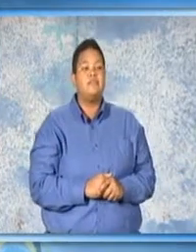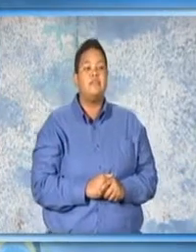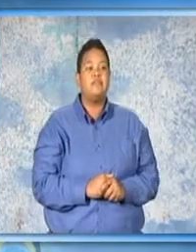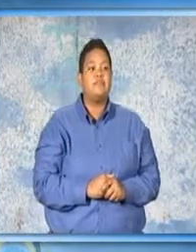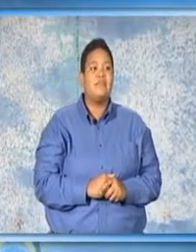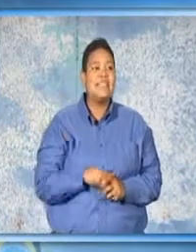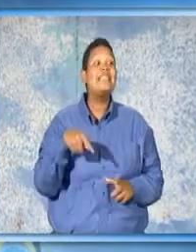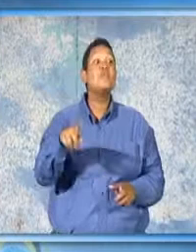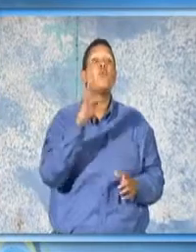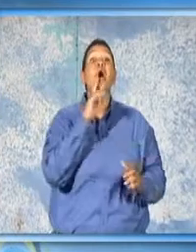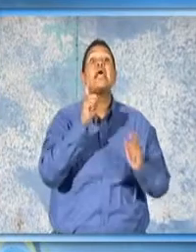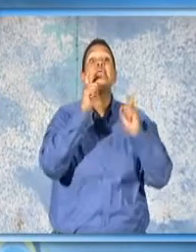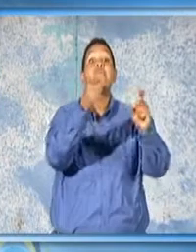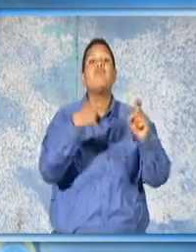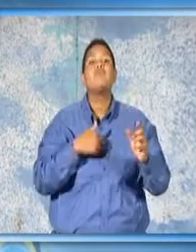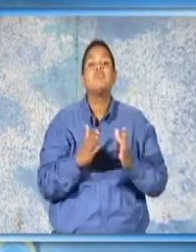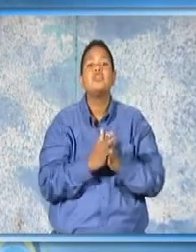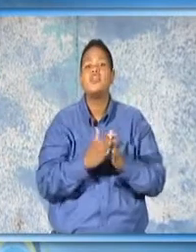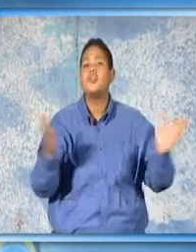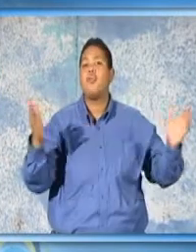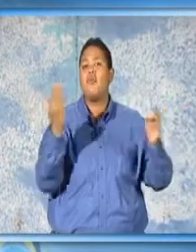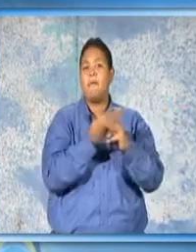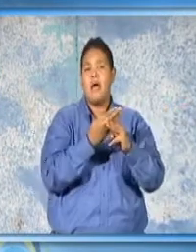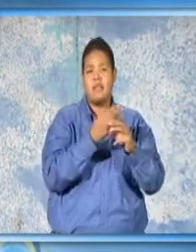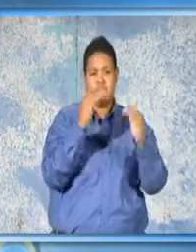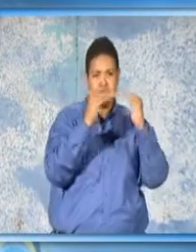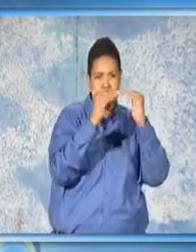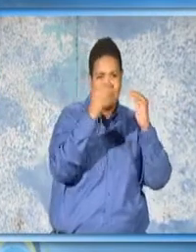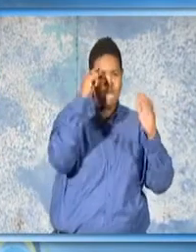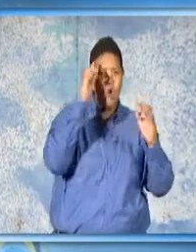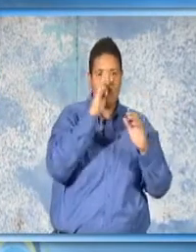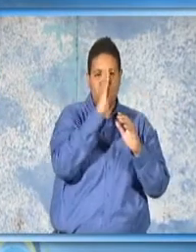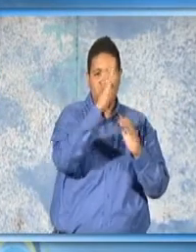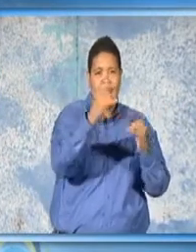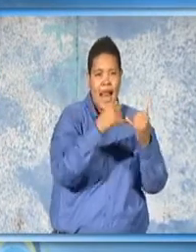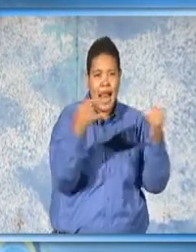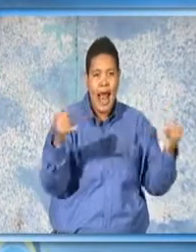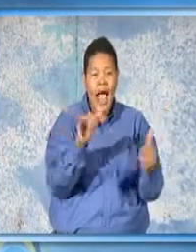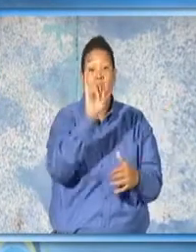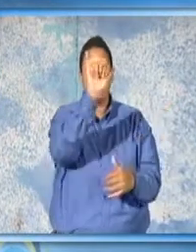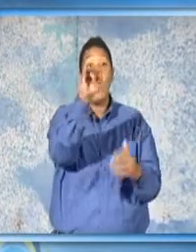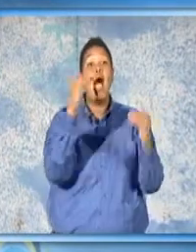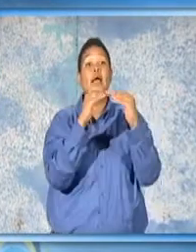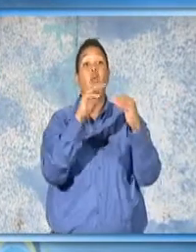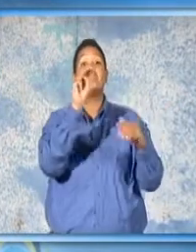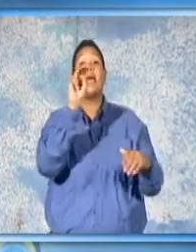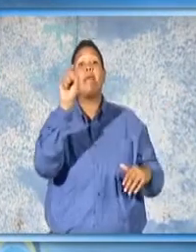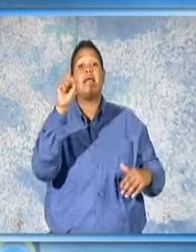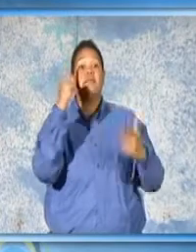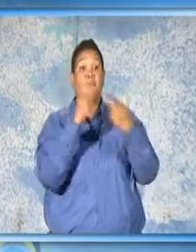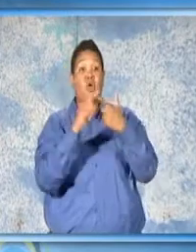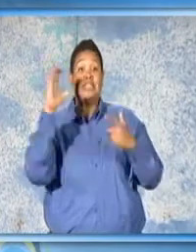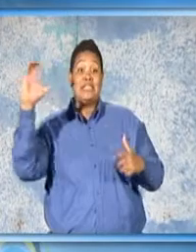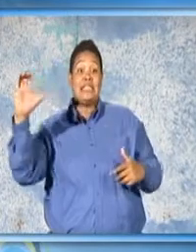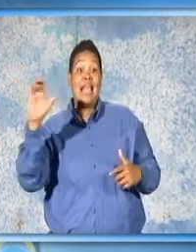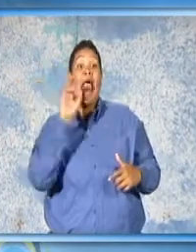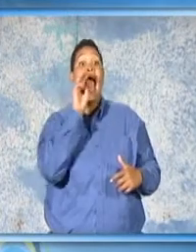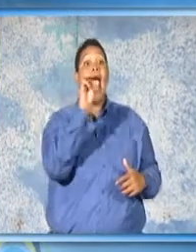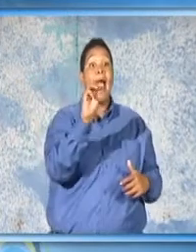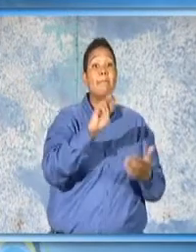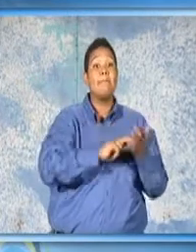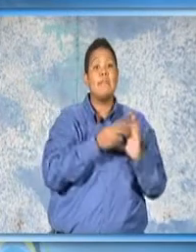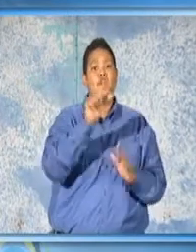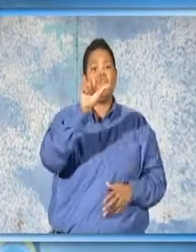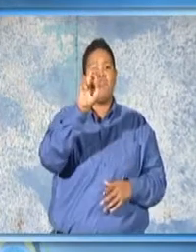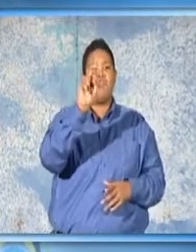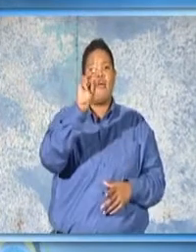This is what gives us the general equation for a straight line, y equals mx plus c, where m is the gradient of the line